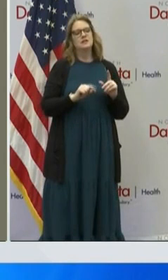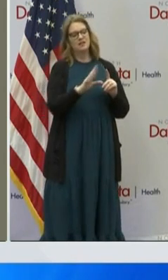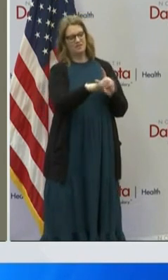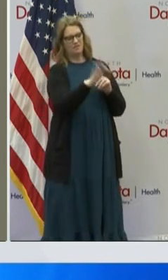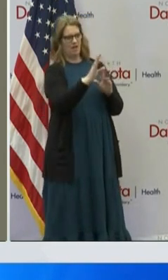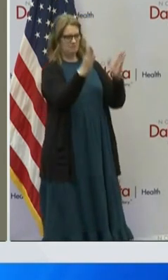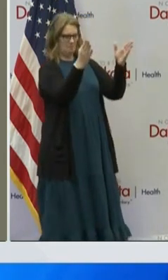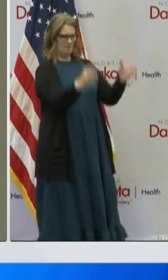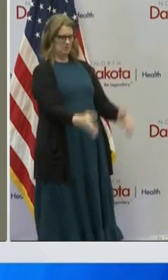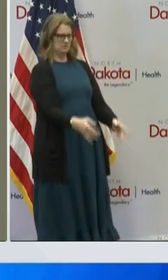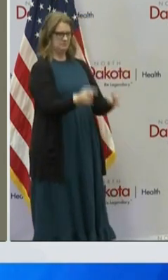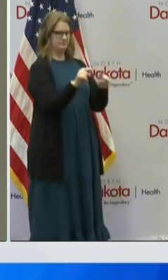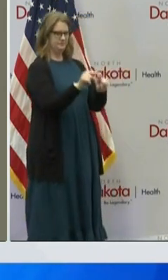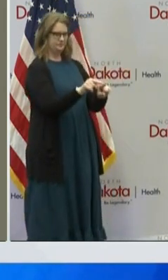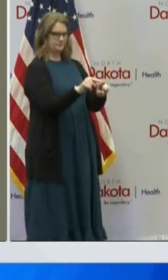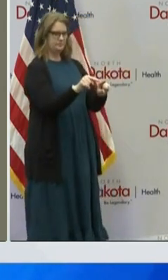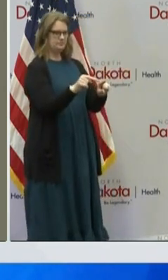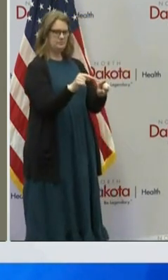find out